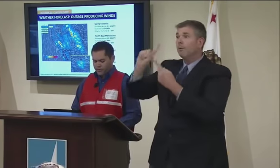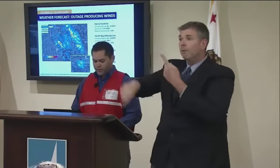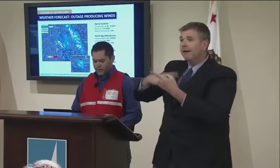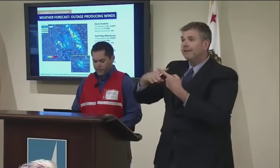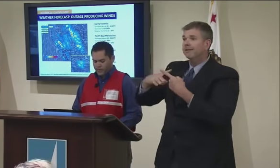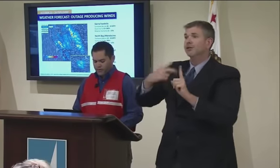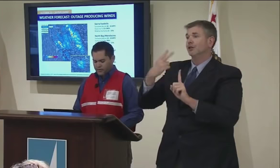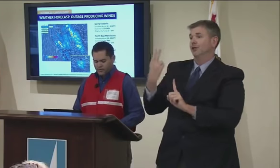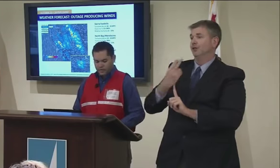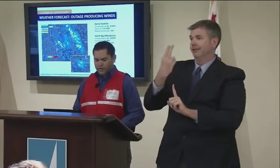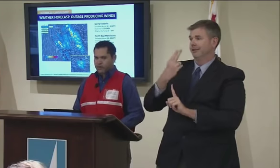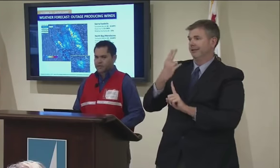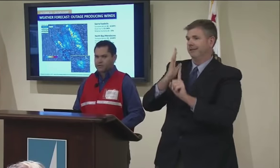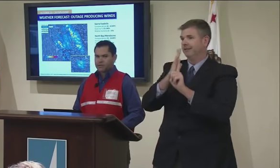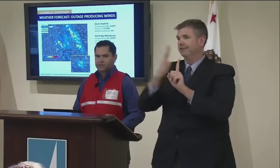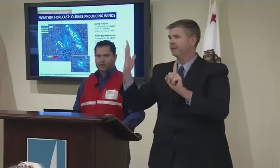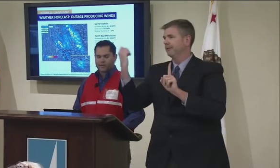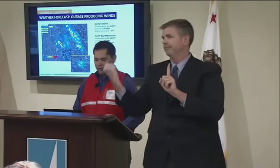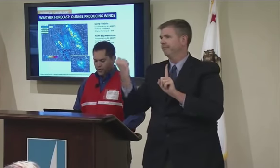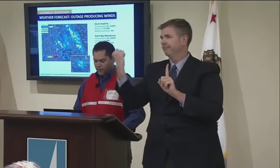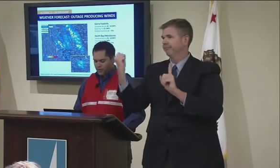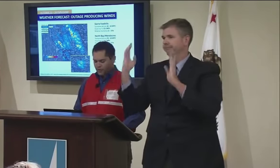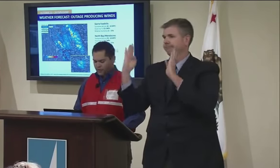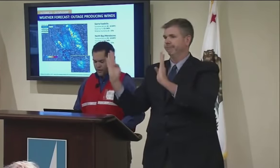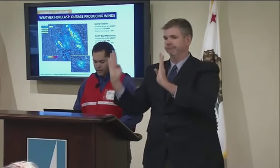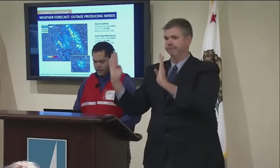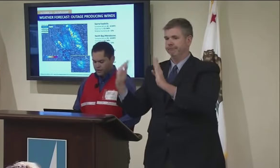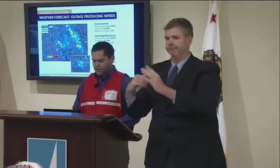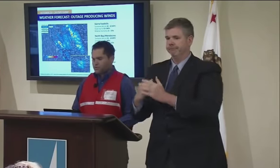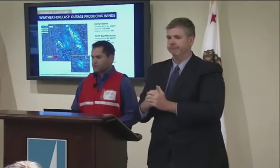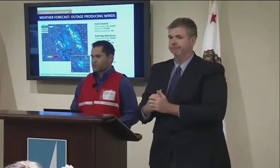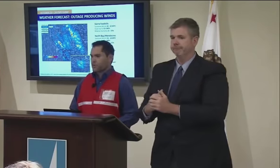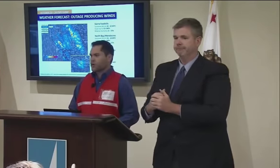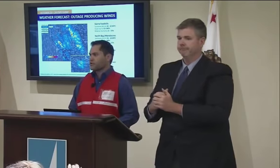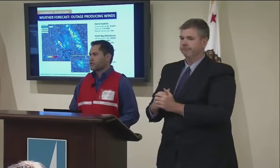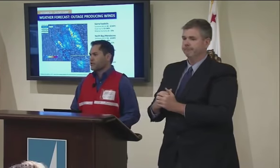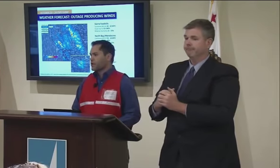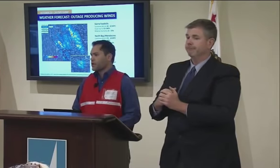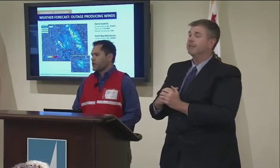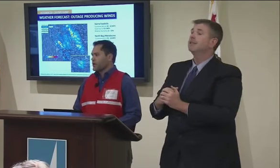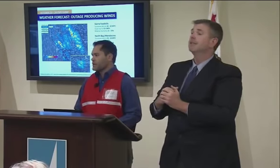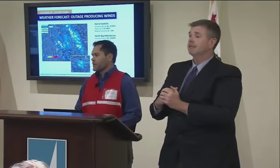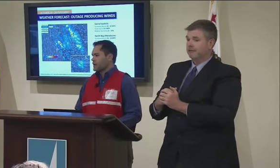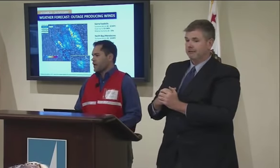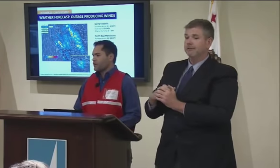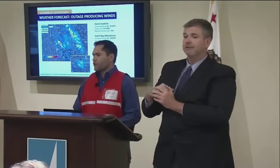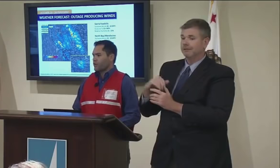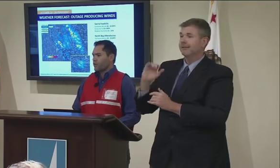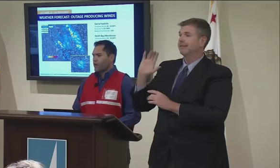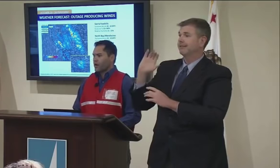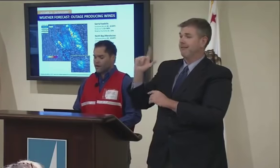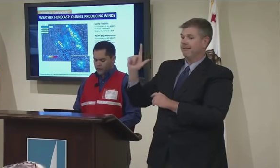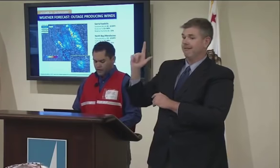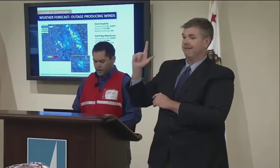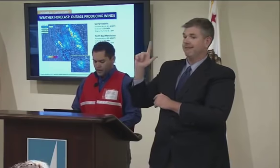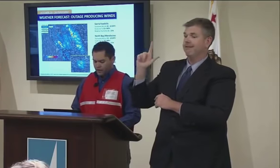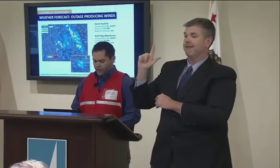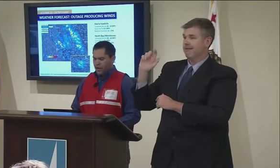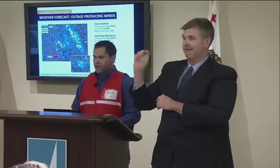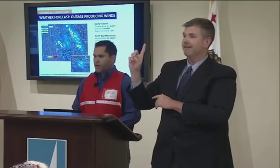to their website, is considering a PSPS event for about 300,000 customers as well. So it is a